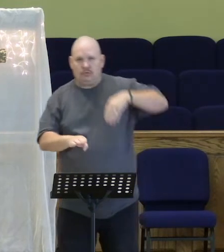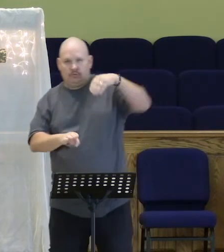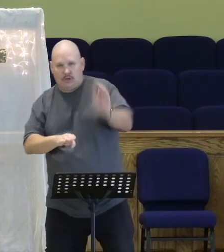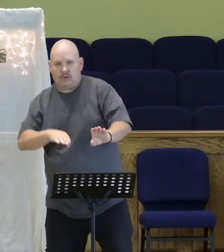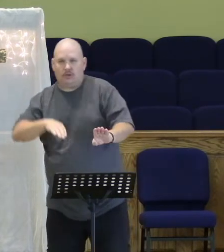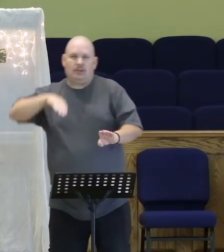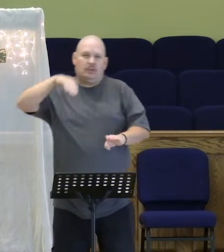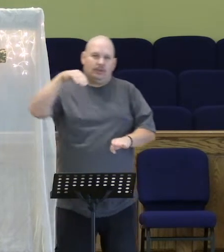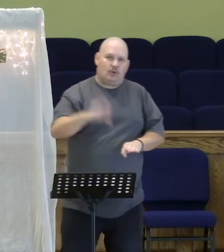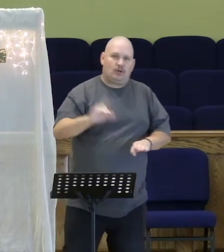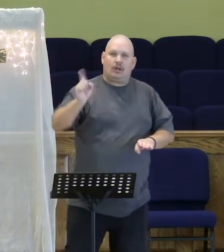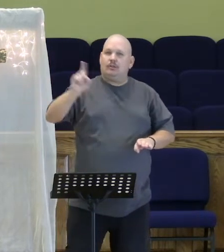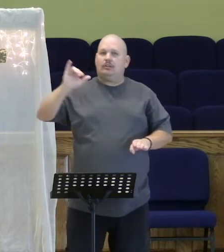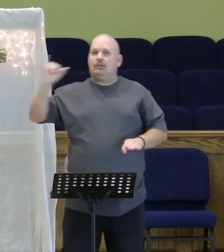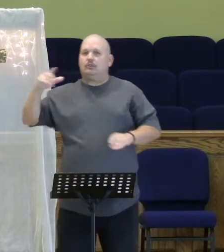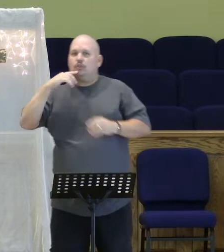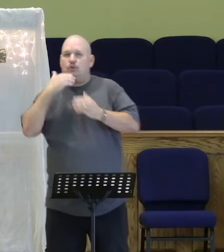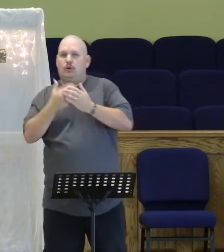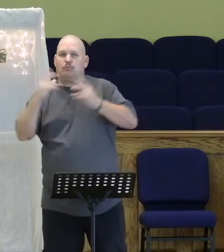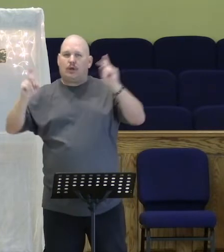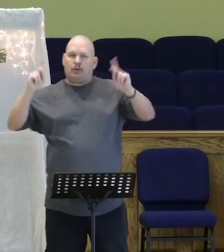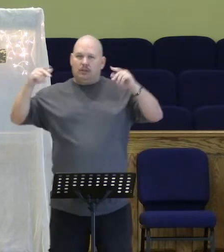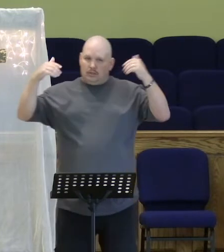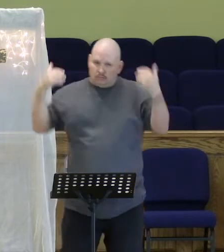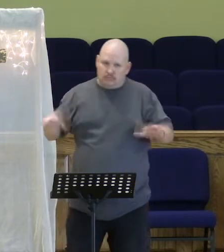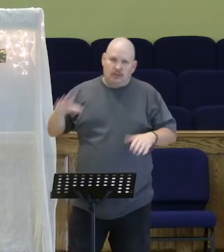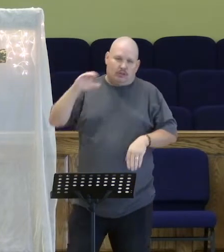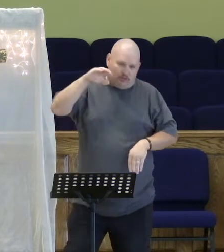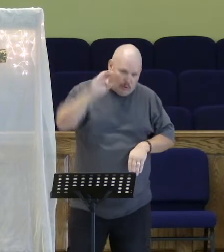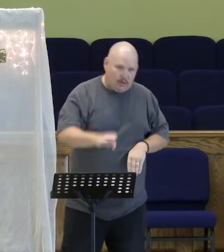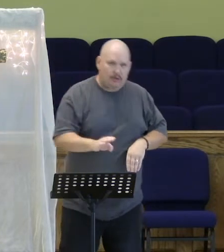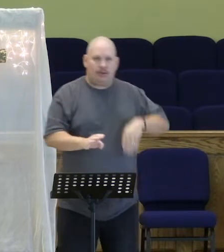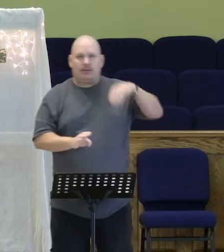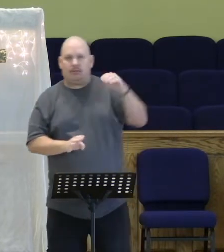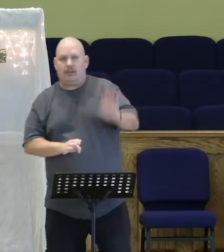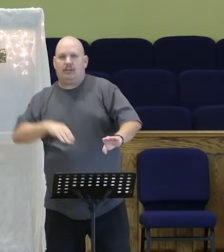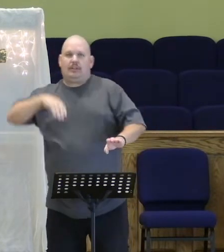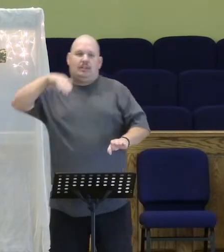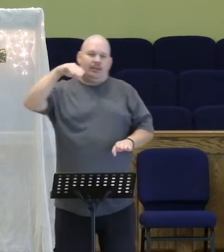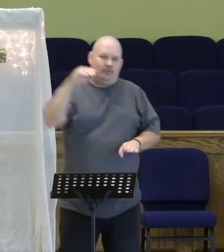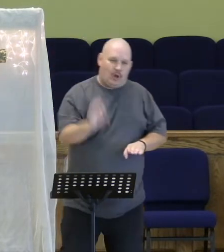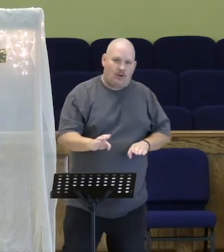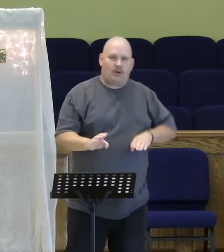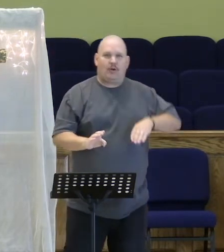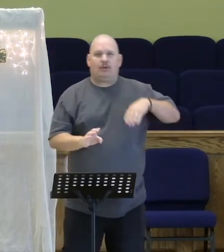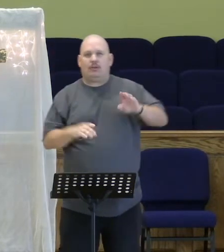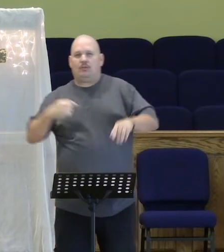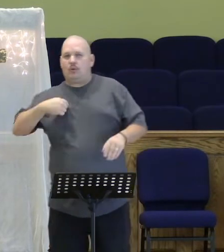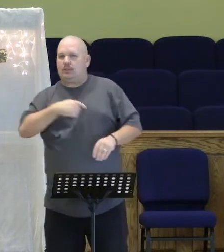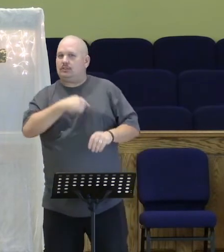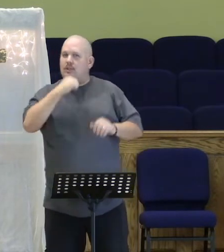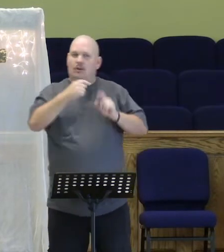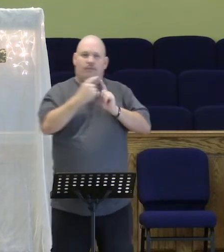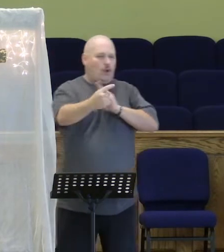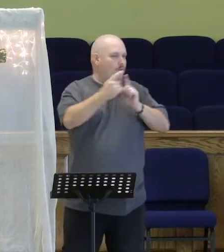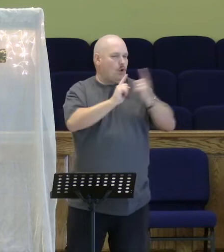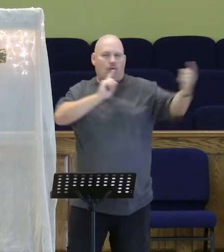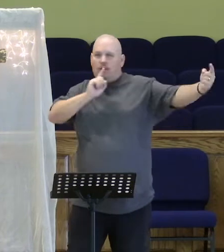we are treading where the saints have trod. We